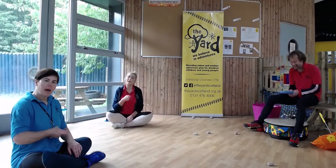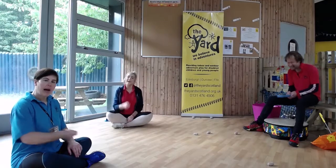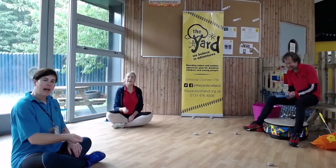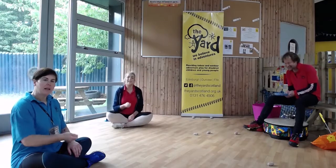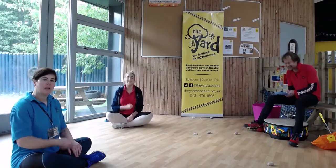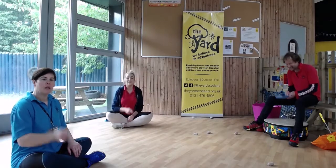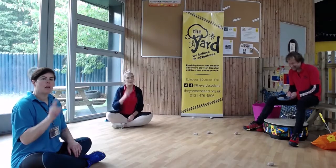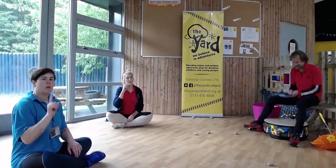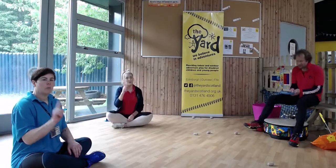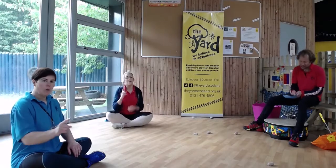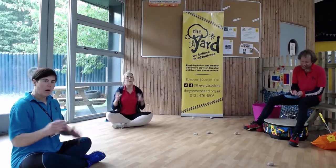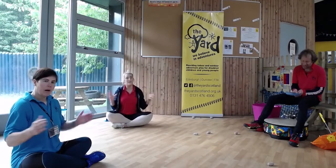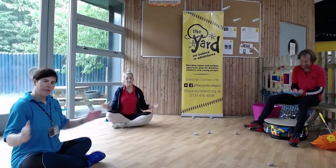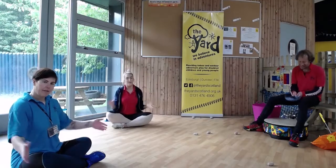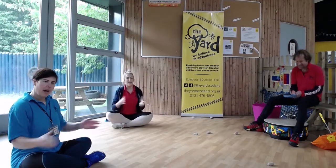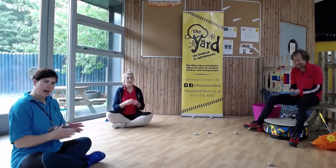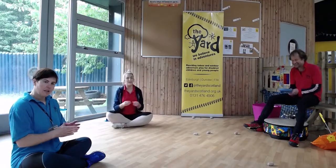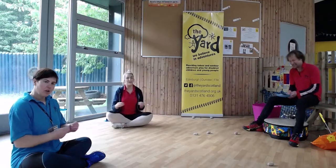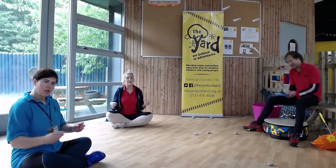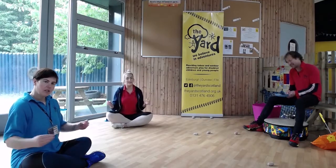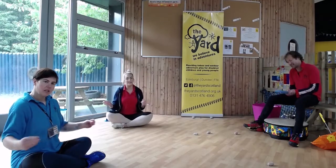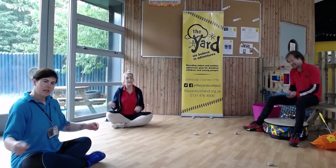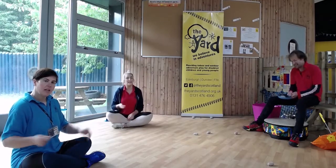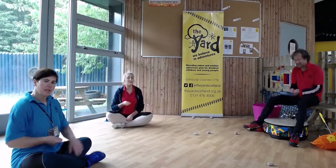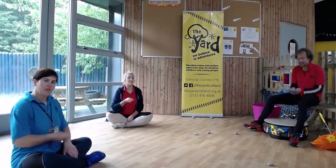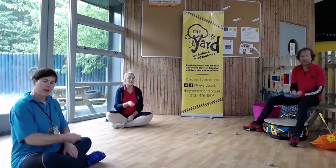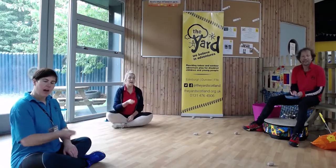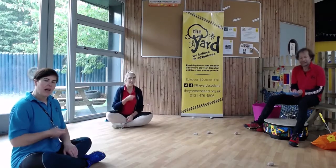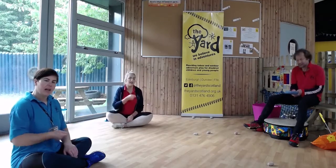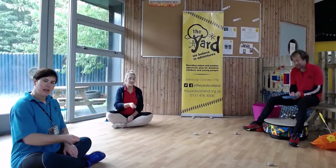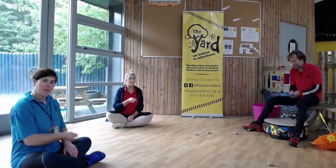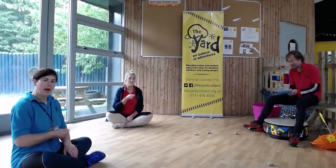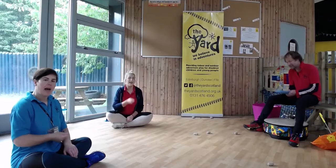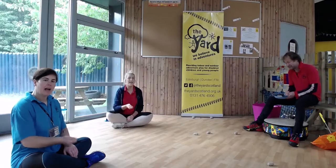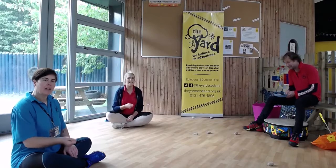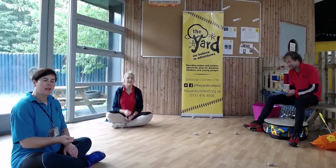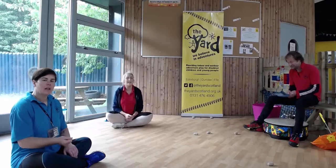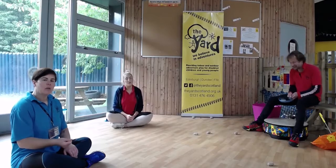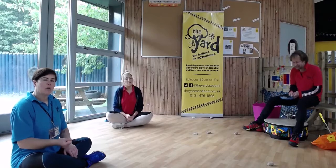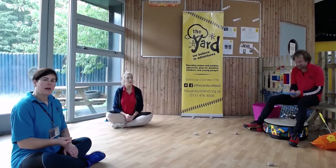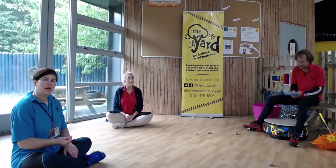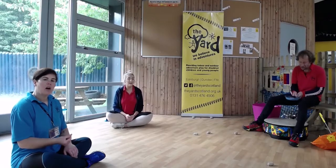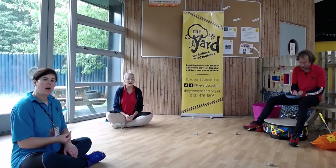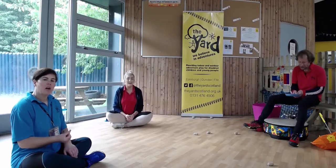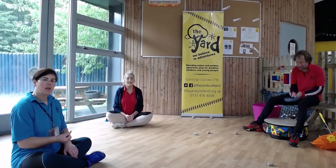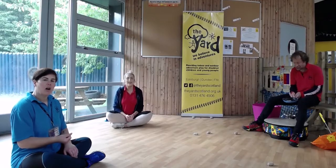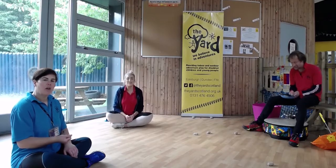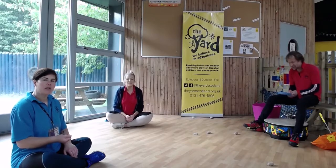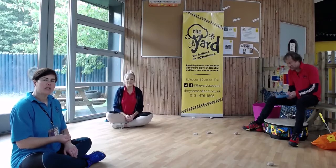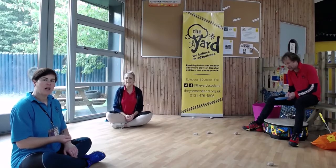pan. One fat sausage frying a pan. When all of a